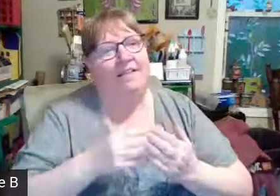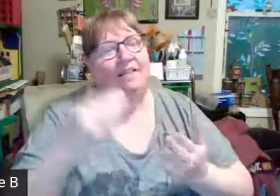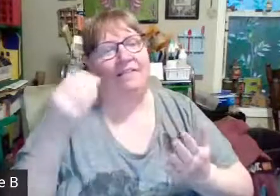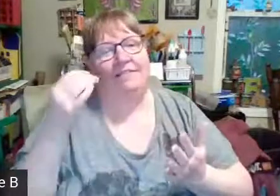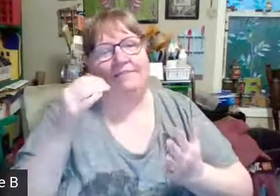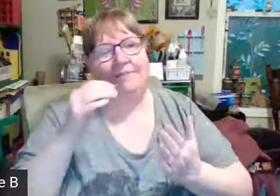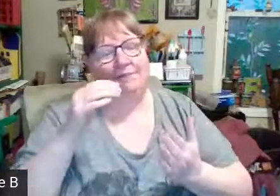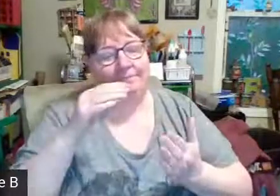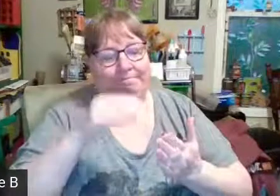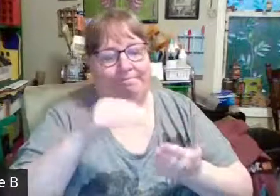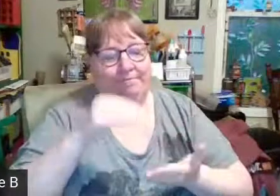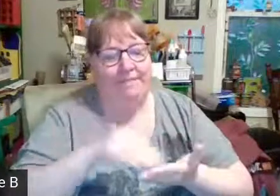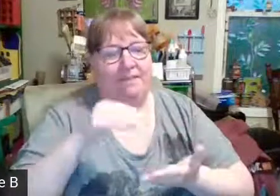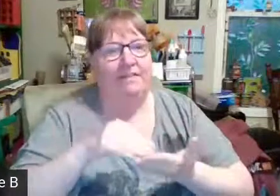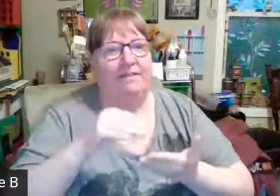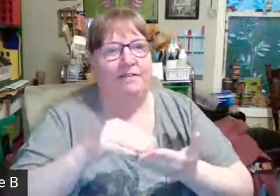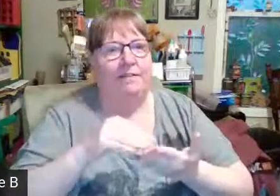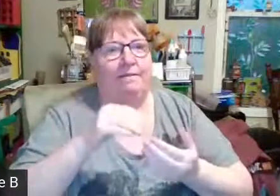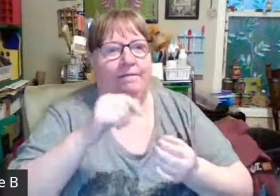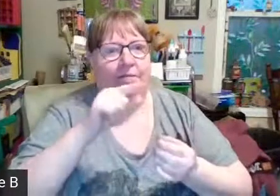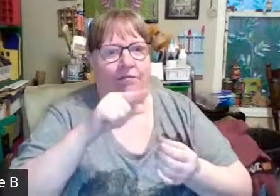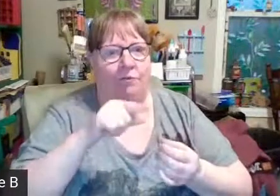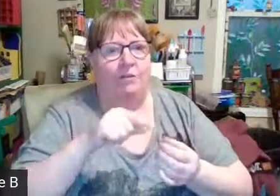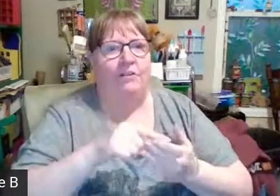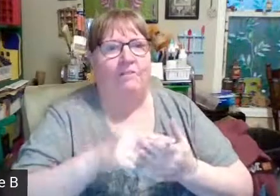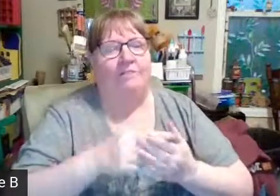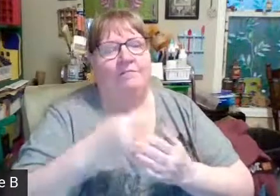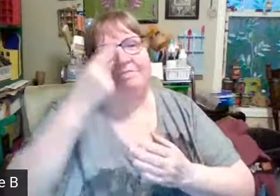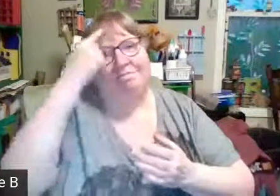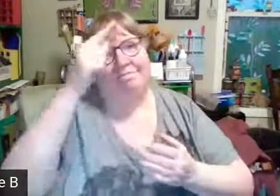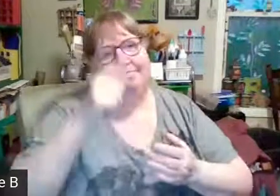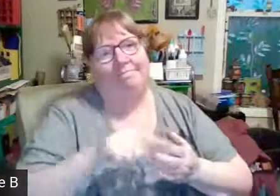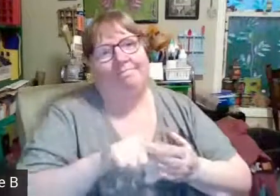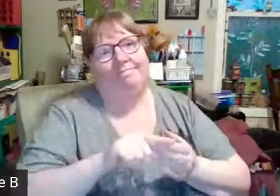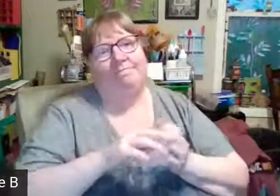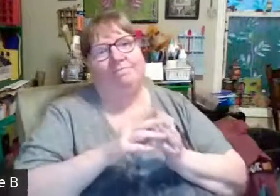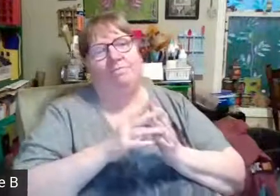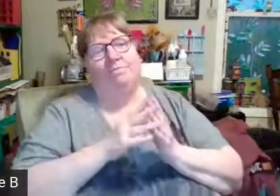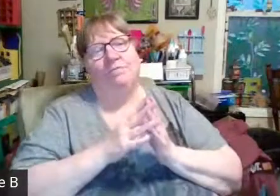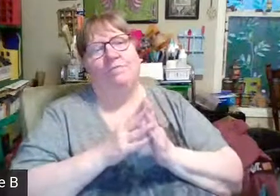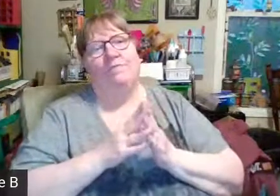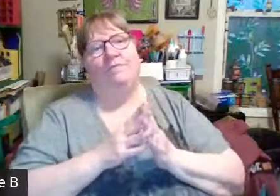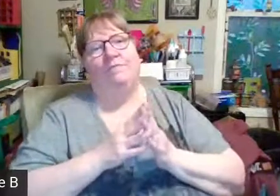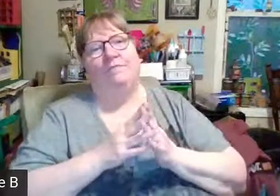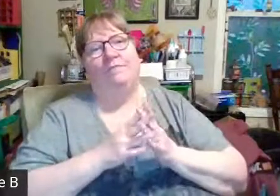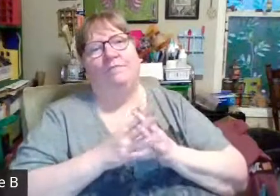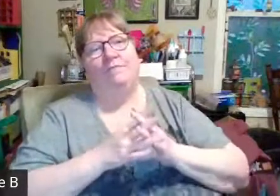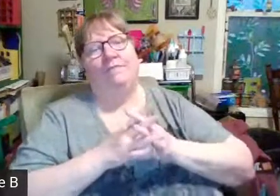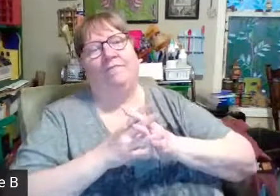you know, flamingos. So those did get pulled aside for the people who had them on their smile list.